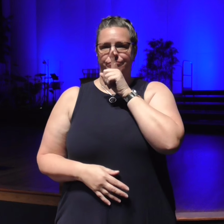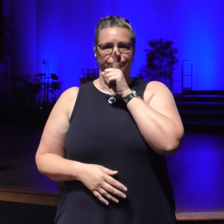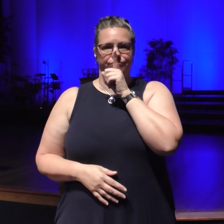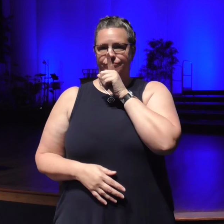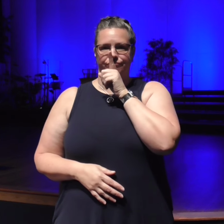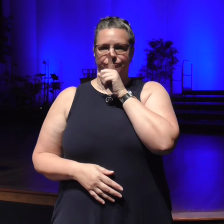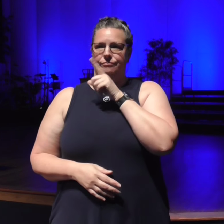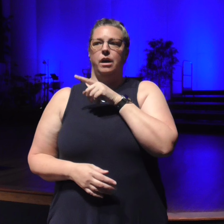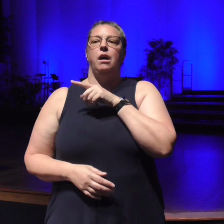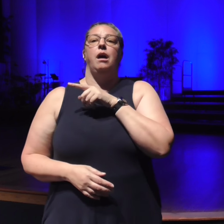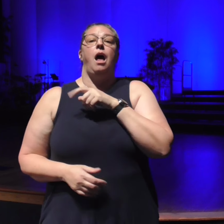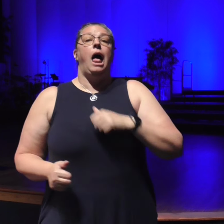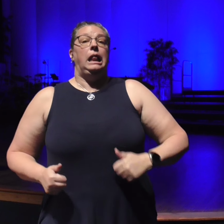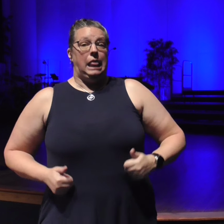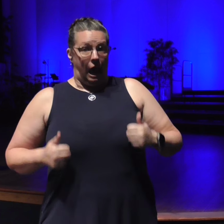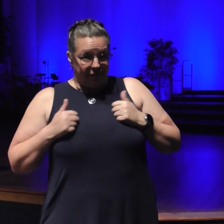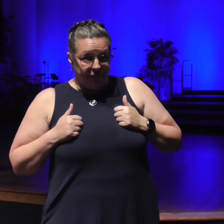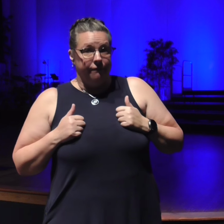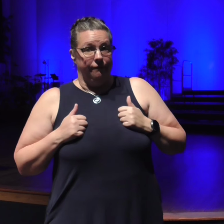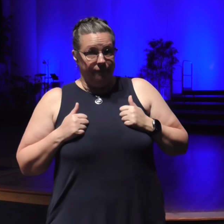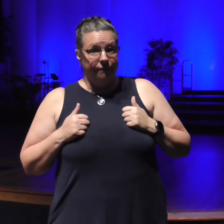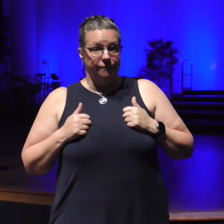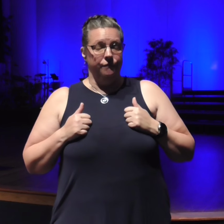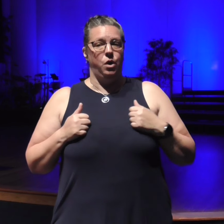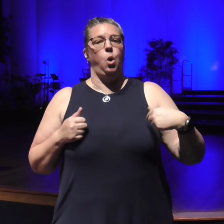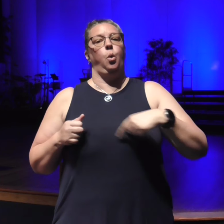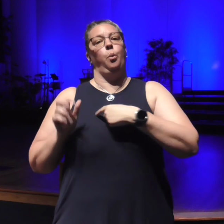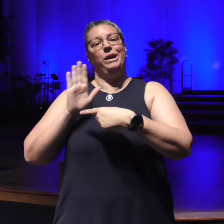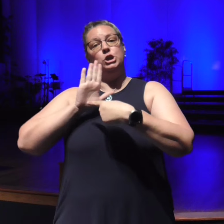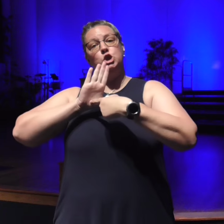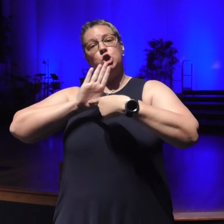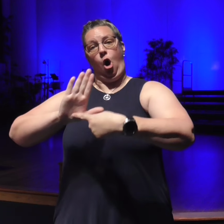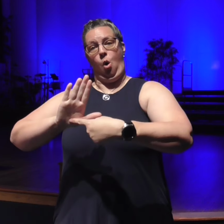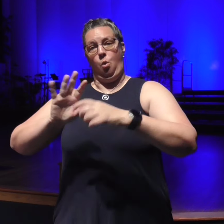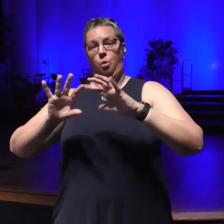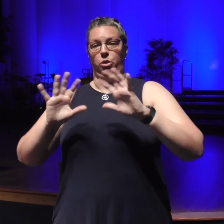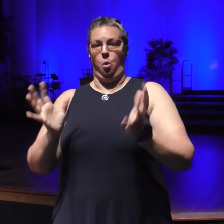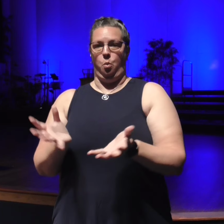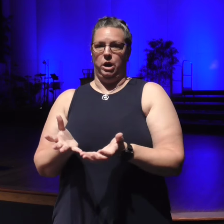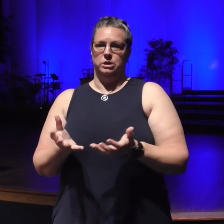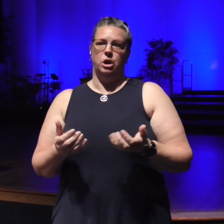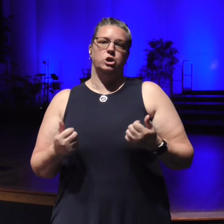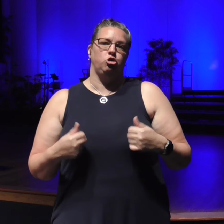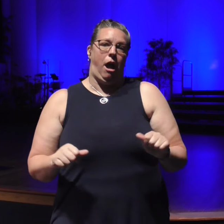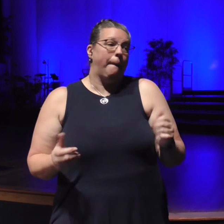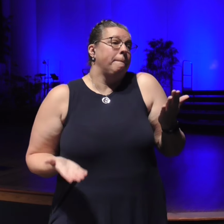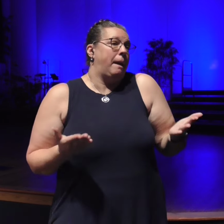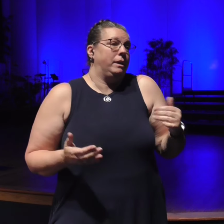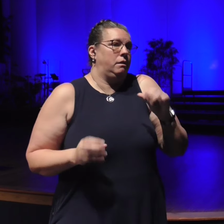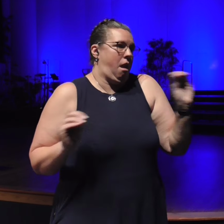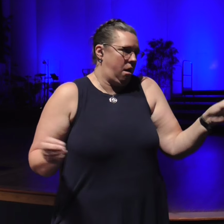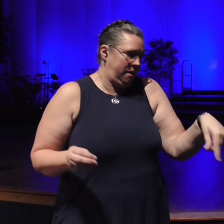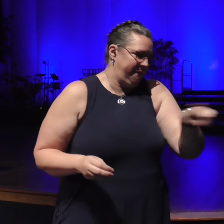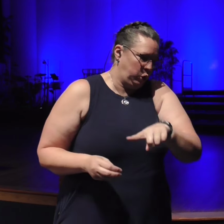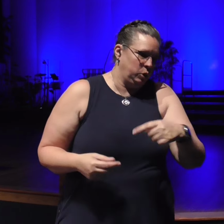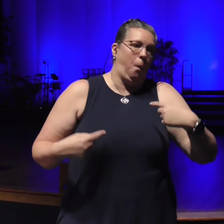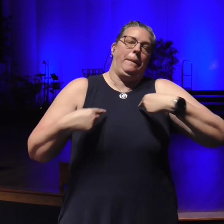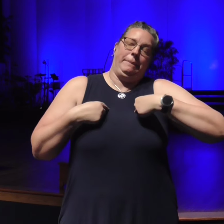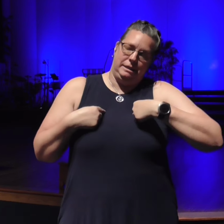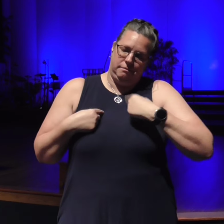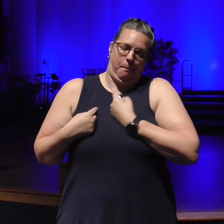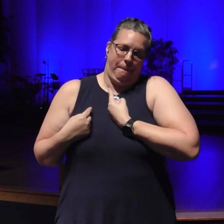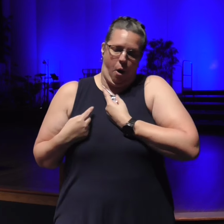is that what we do, we show the world, we try to, maybe none of you do, maybe it's only me. We